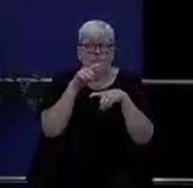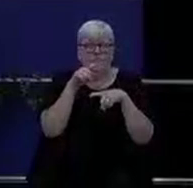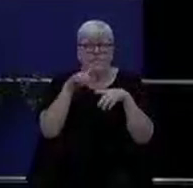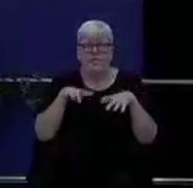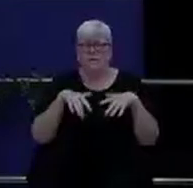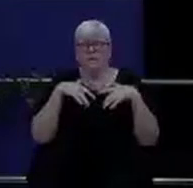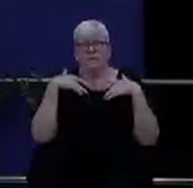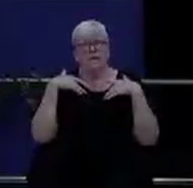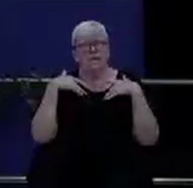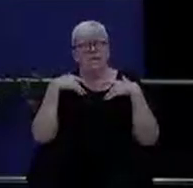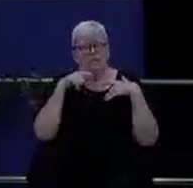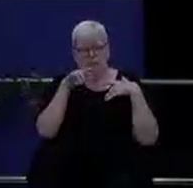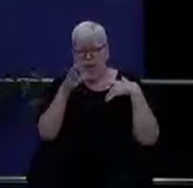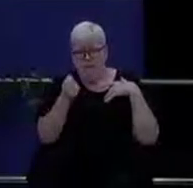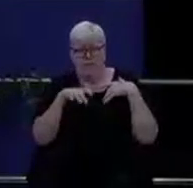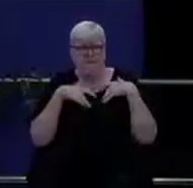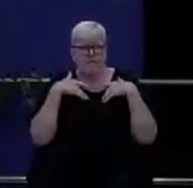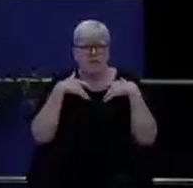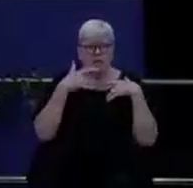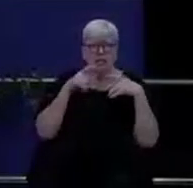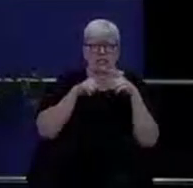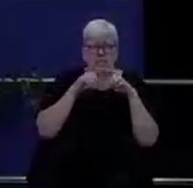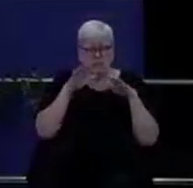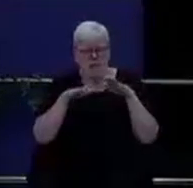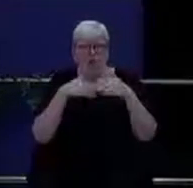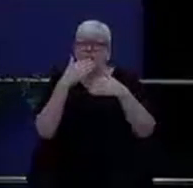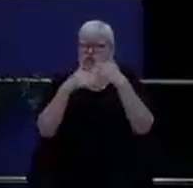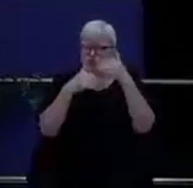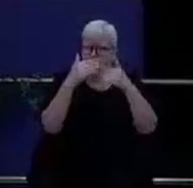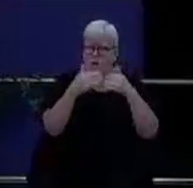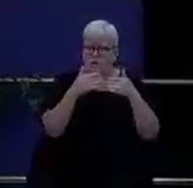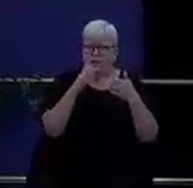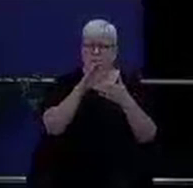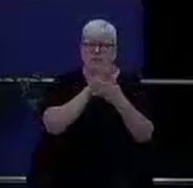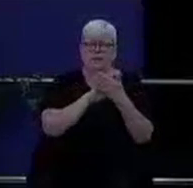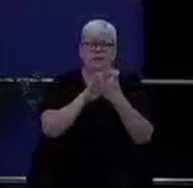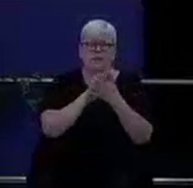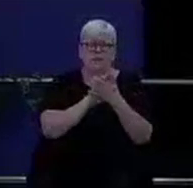feelings and very similar ones and so on, then